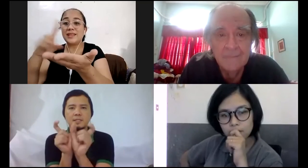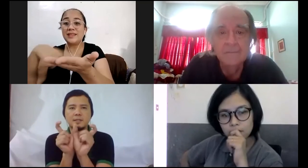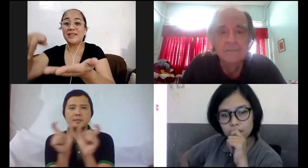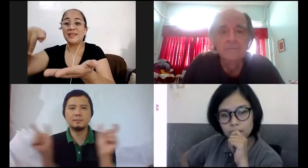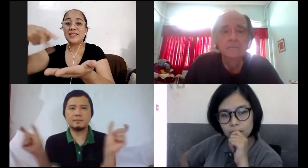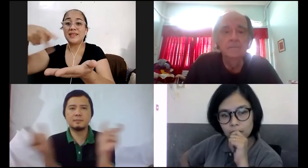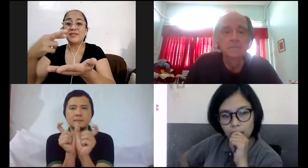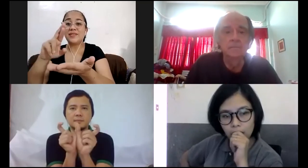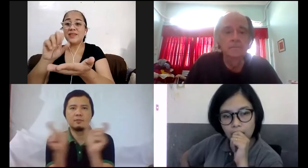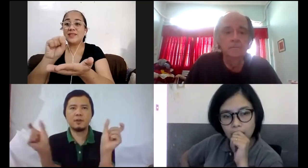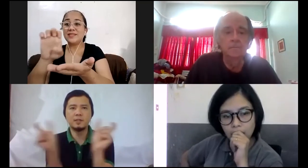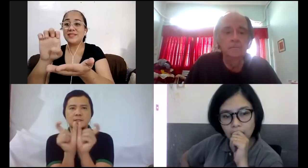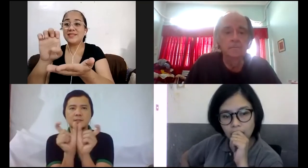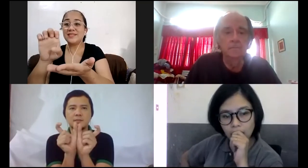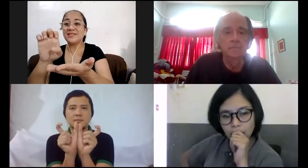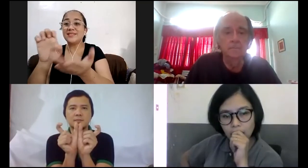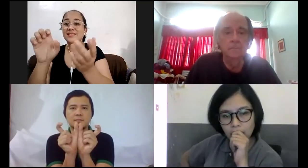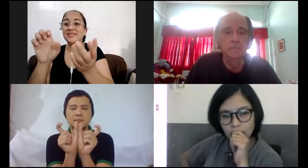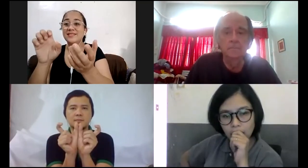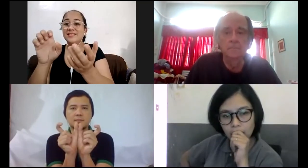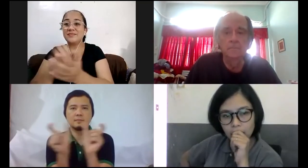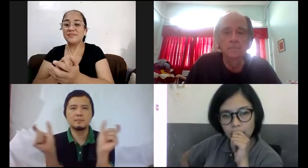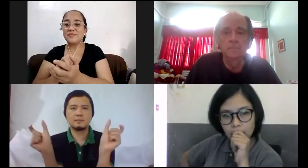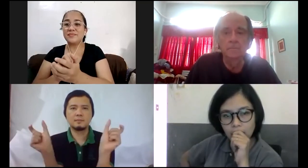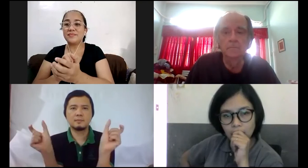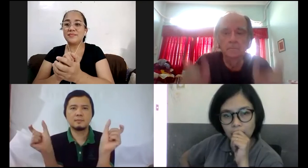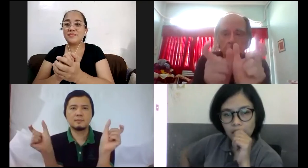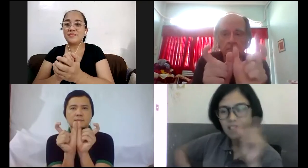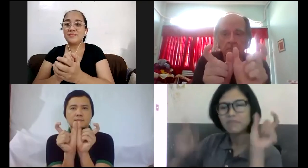Like this, sir? Phrase?